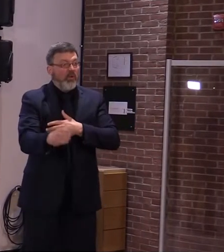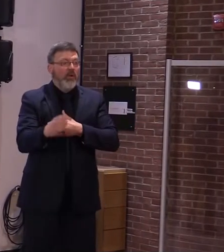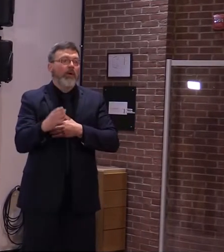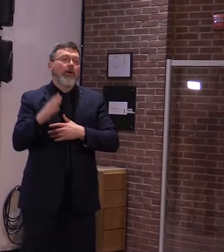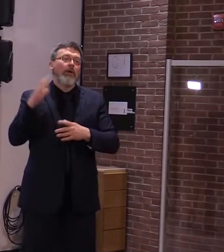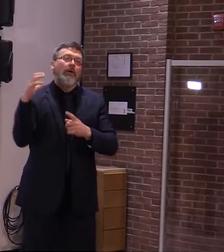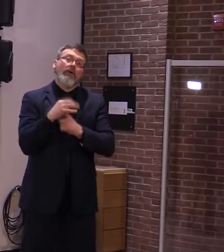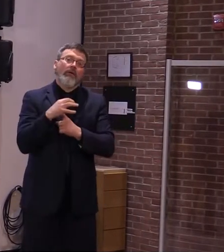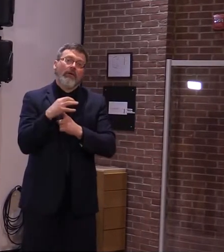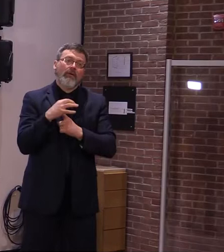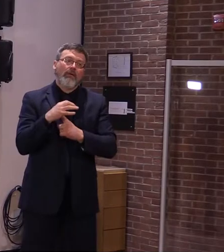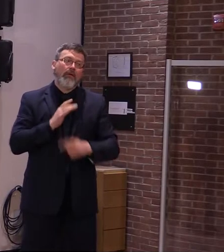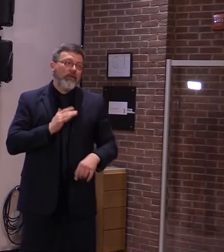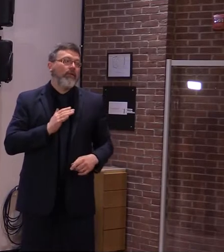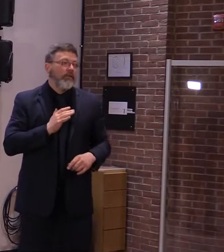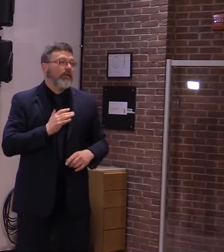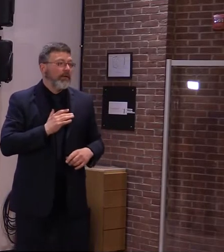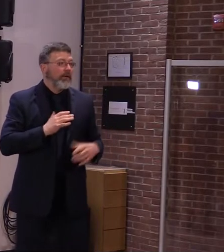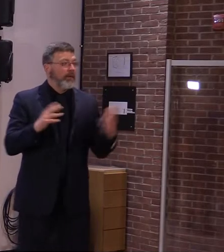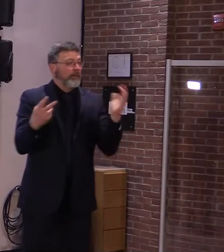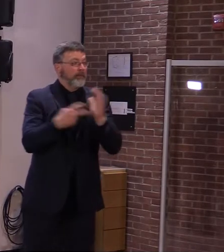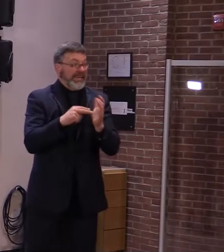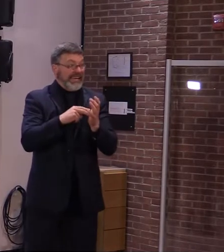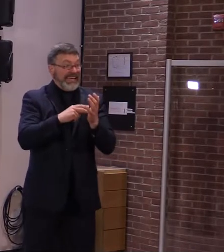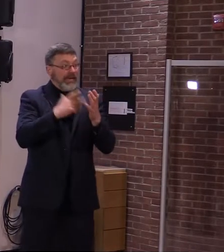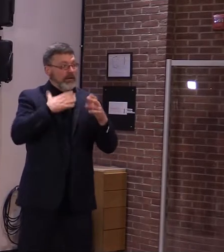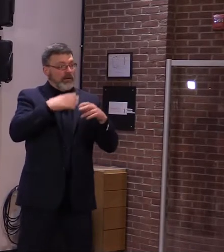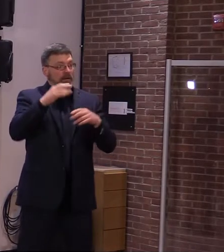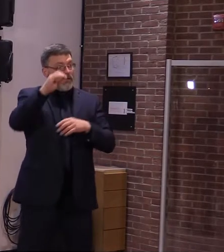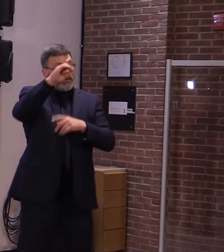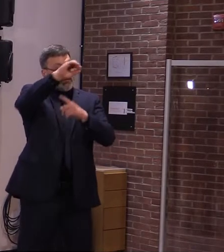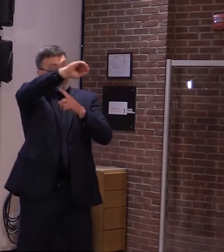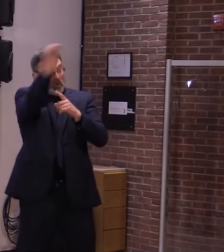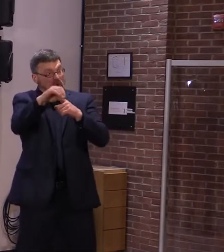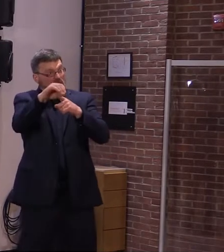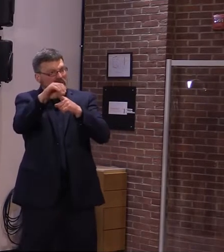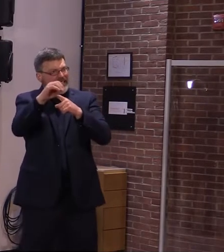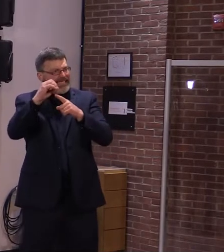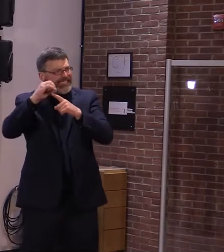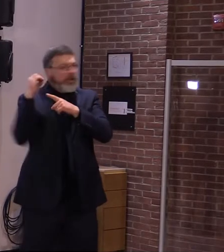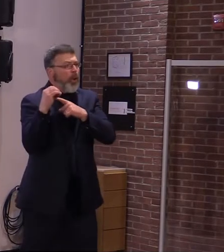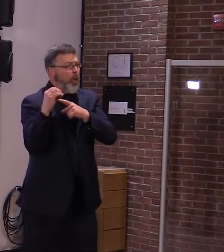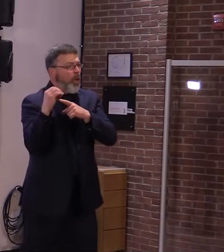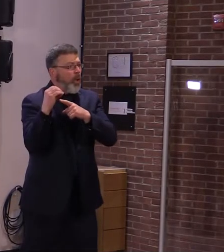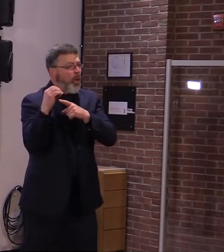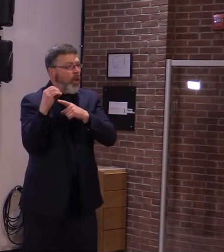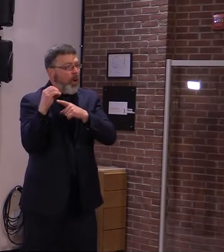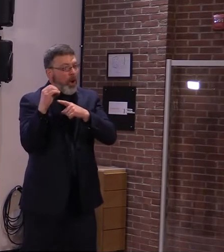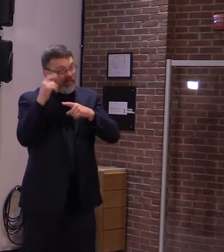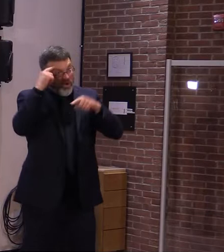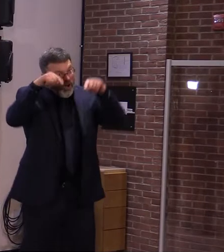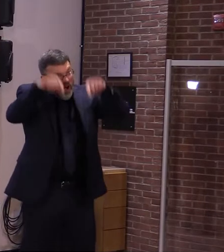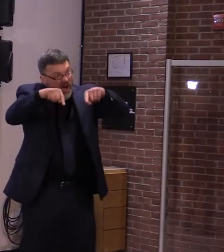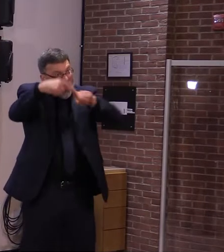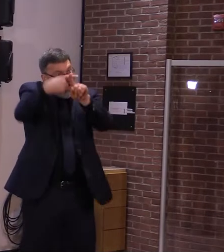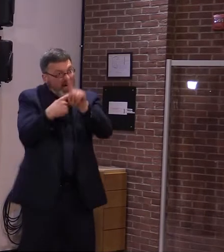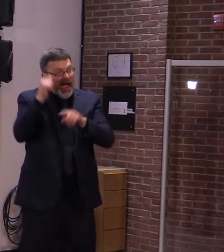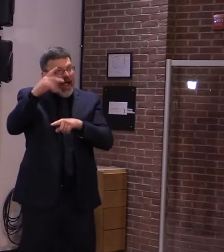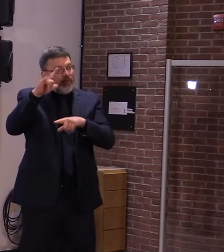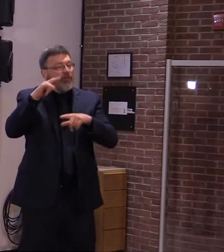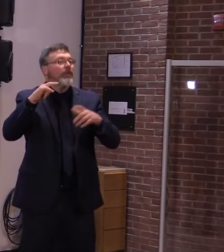the positivity rate for school staff has been 0% for the month of April so far, and the state positivity rate remains low